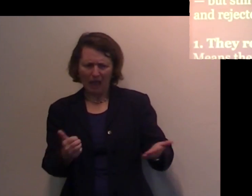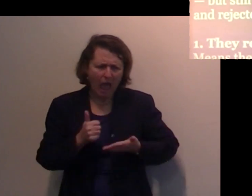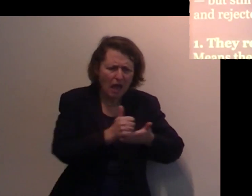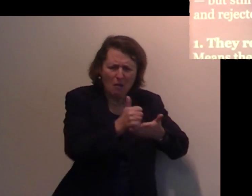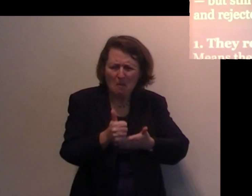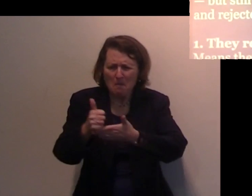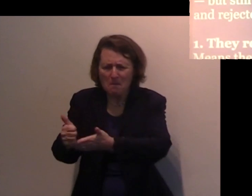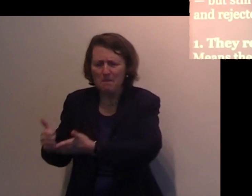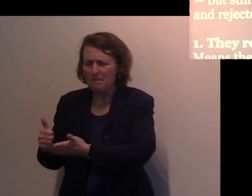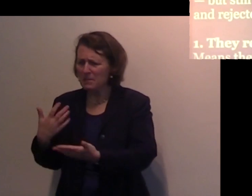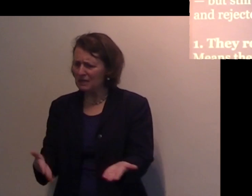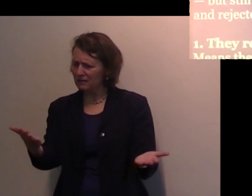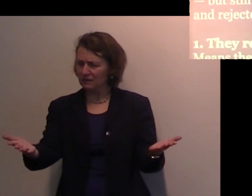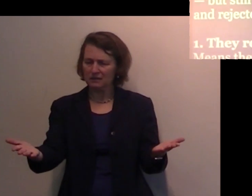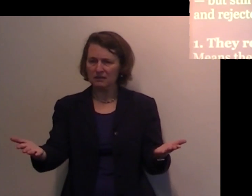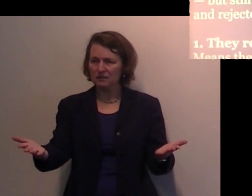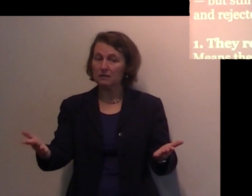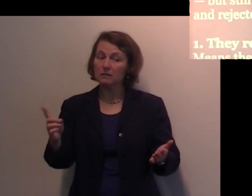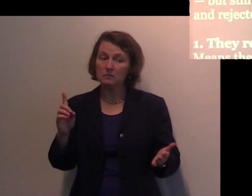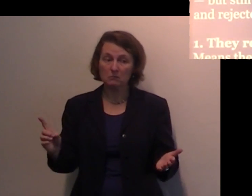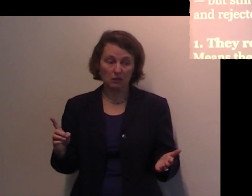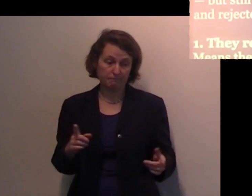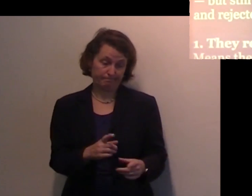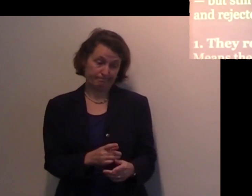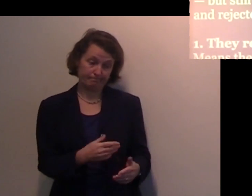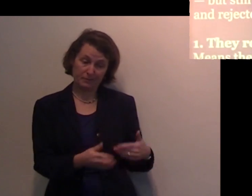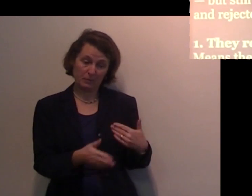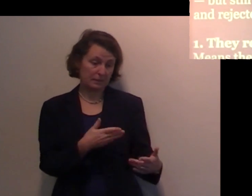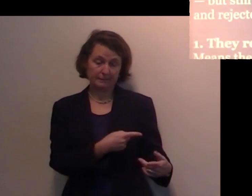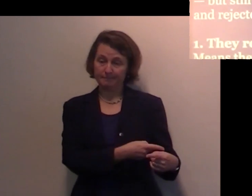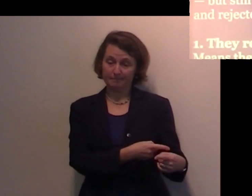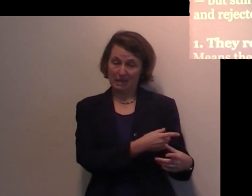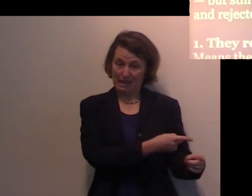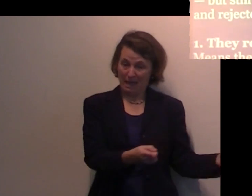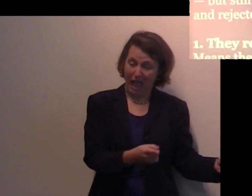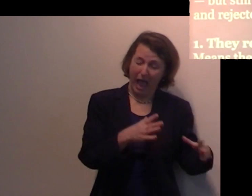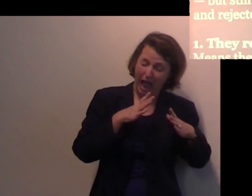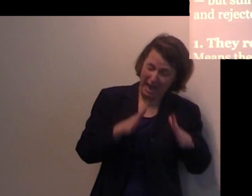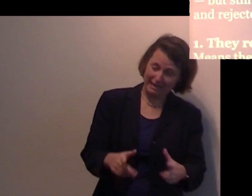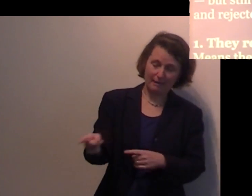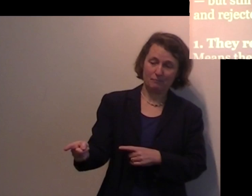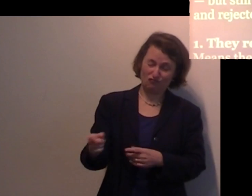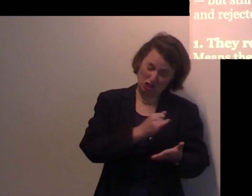people. But still, so many people hated him and rejected him.